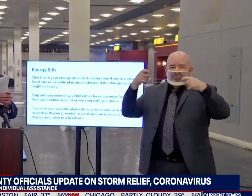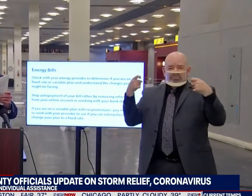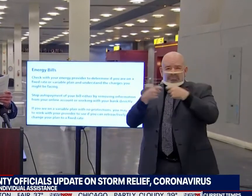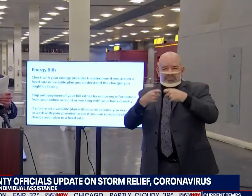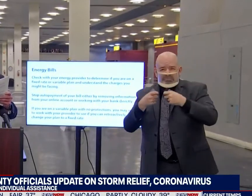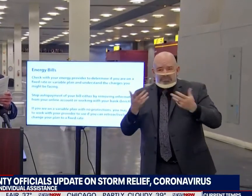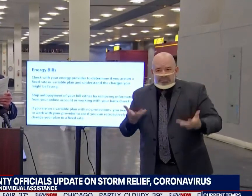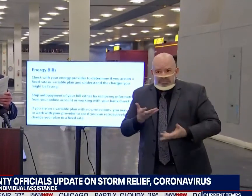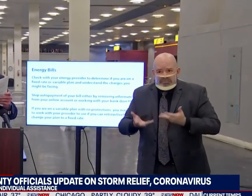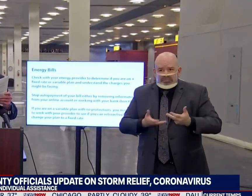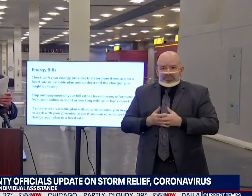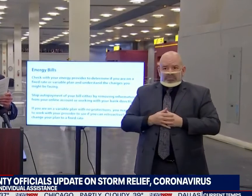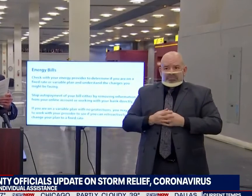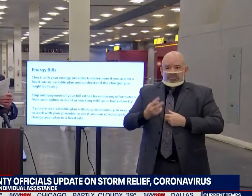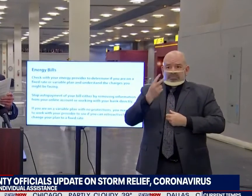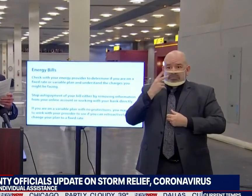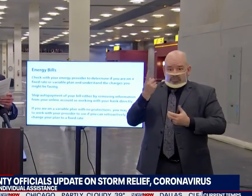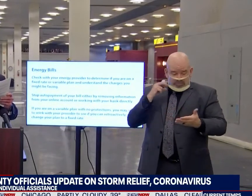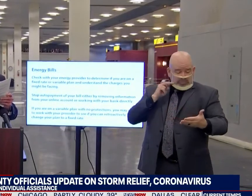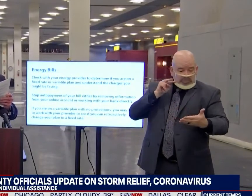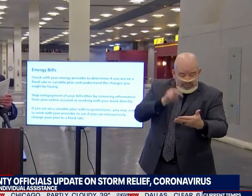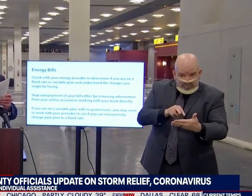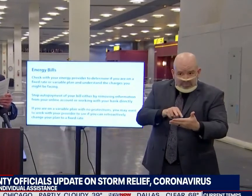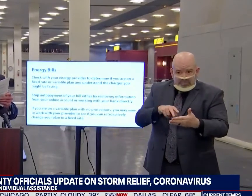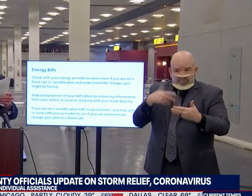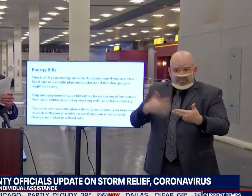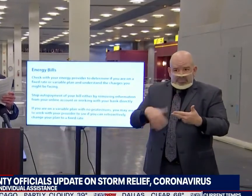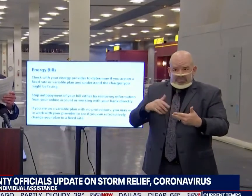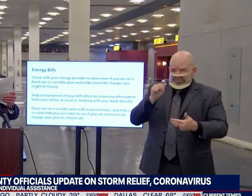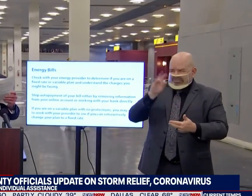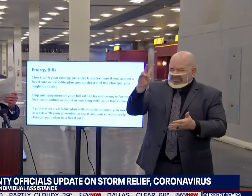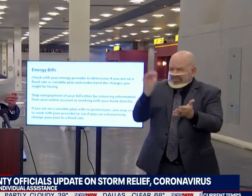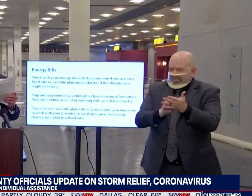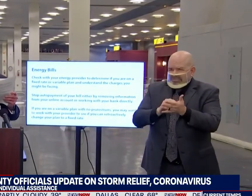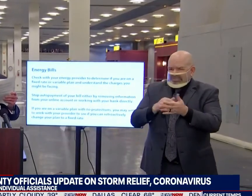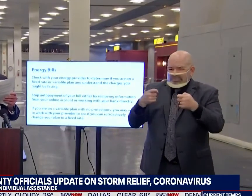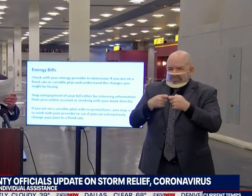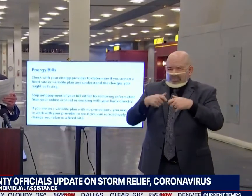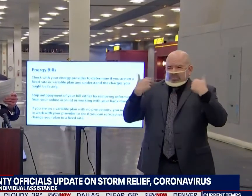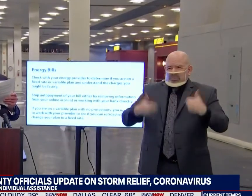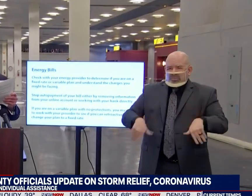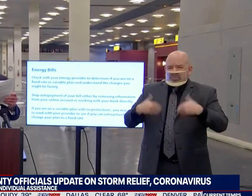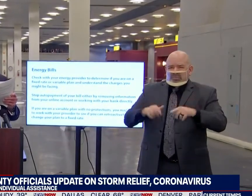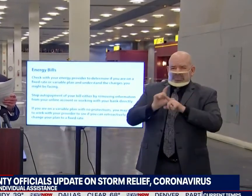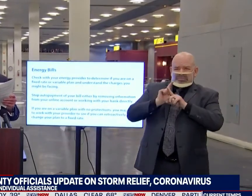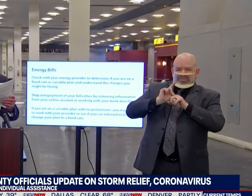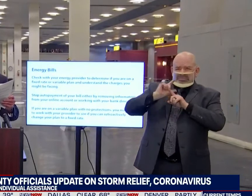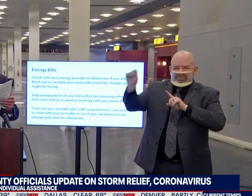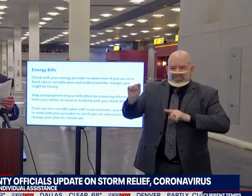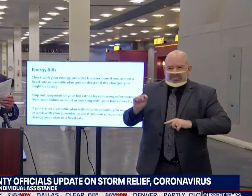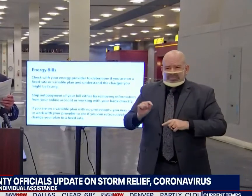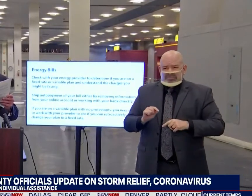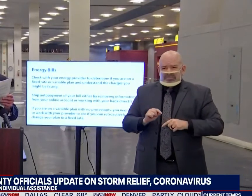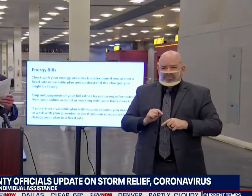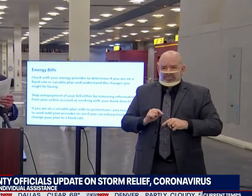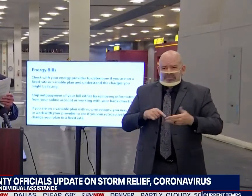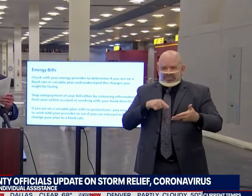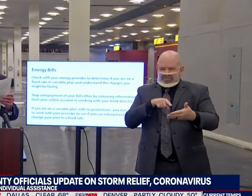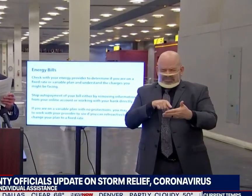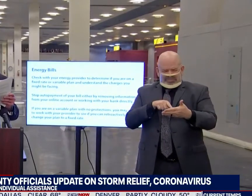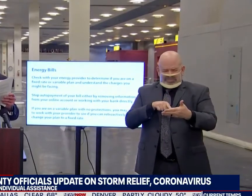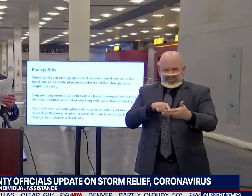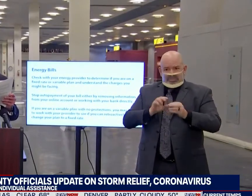of up to $17,000 to heat their home. Obviously, this is completely inexcusable. But